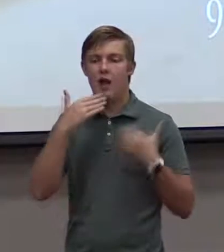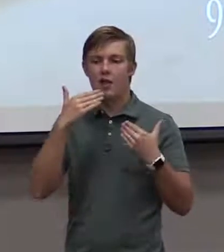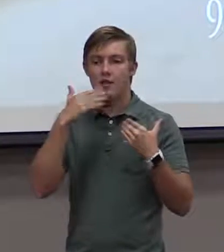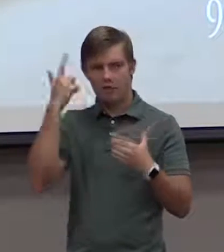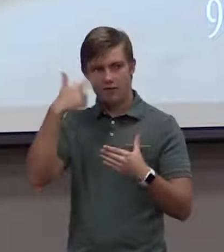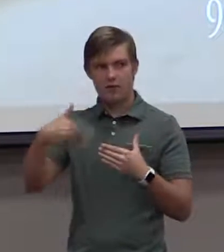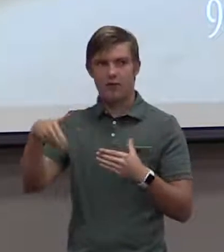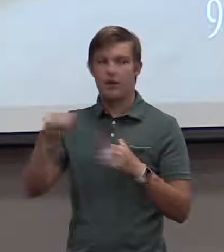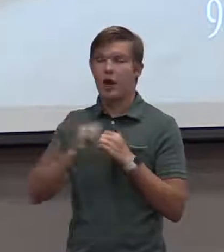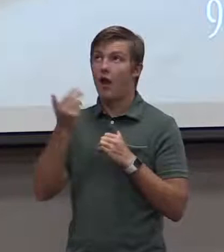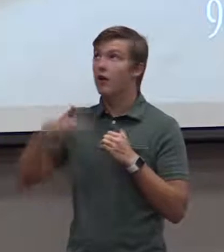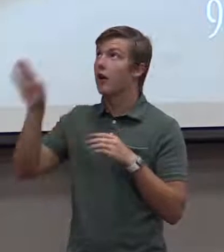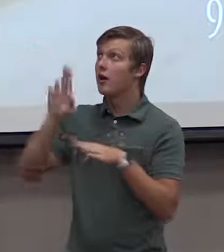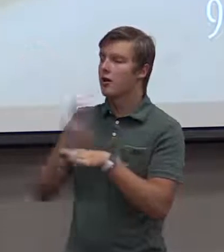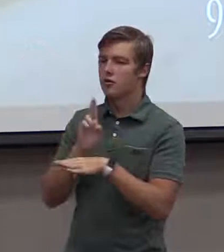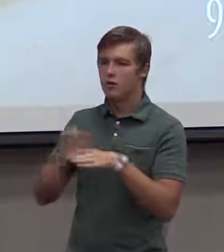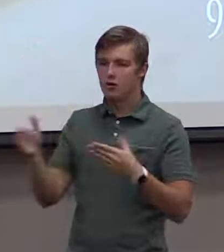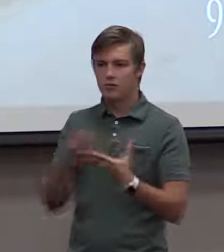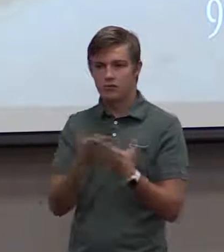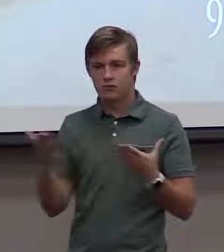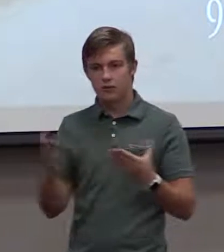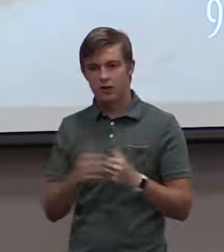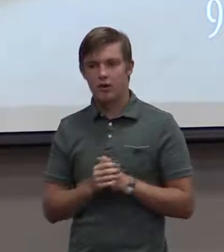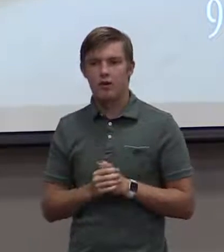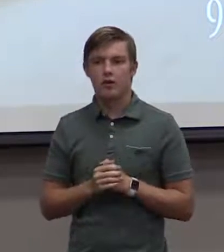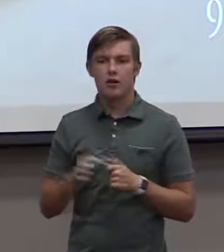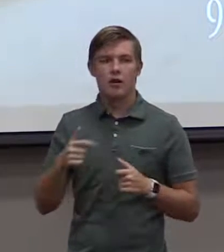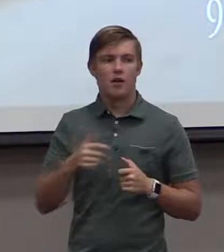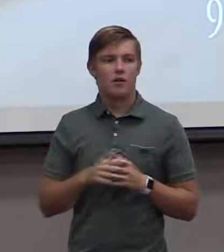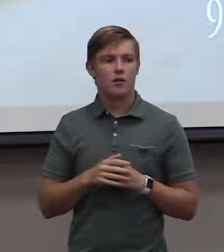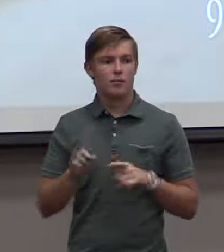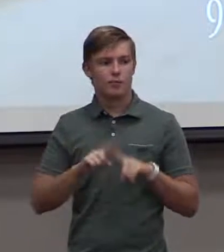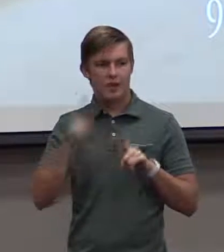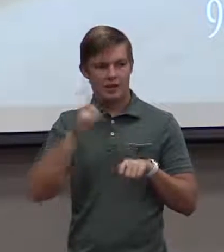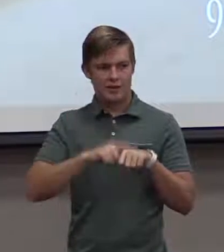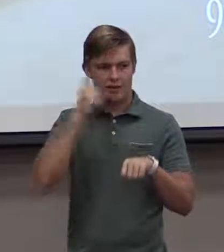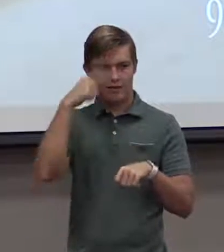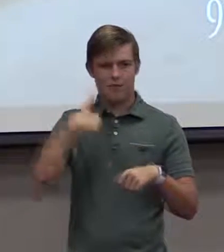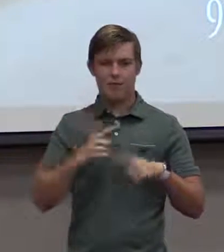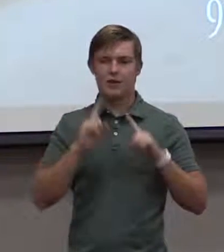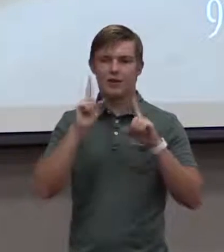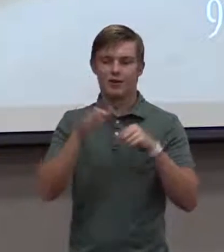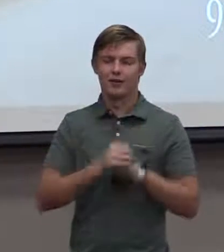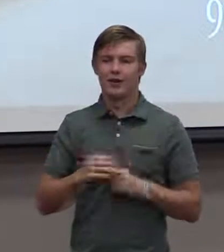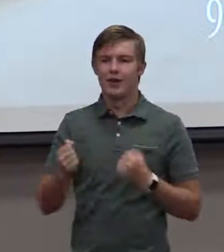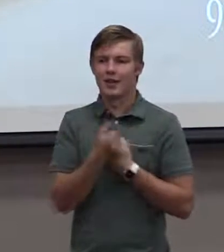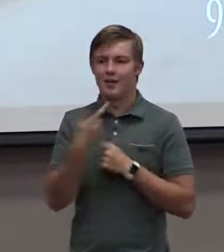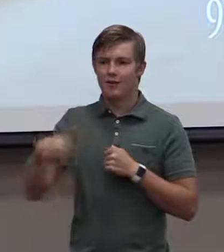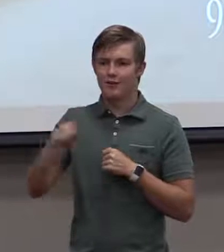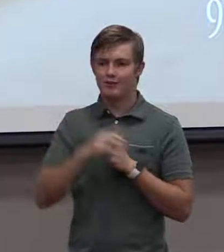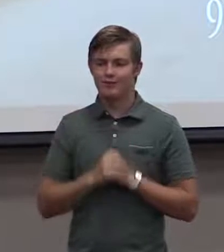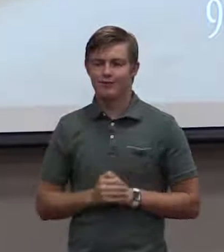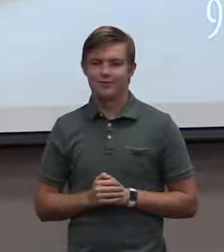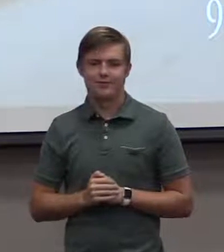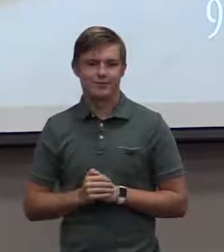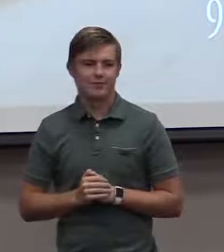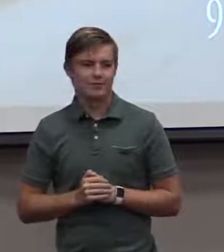this place, and I'm excited already to come back sometime, but it's time for me to go. So love you all, and I'll see you all later.